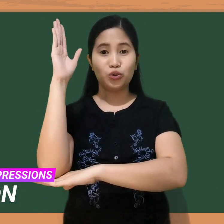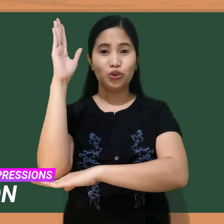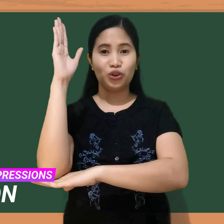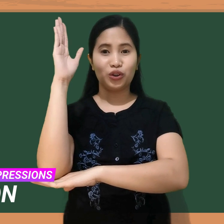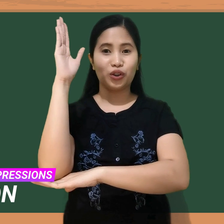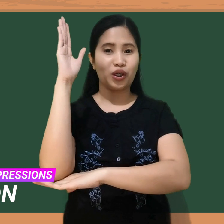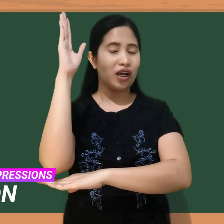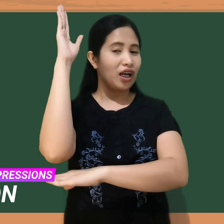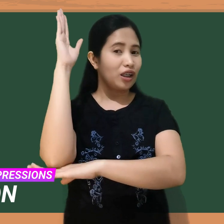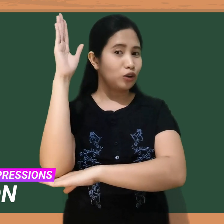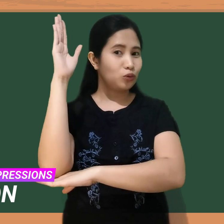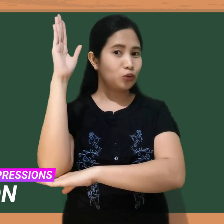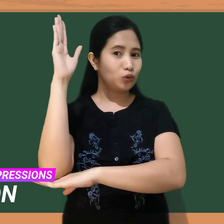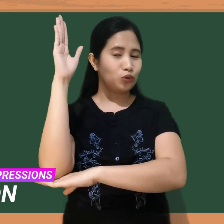Noon. Noon.